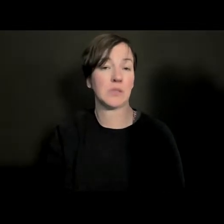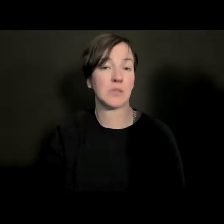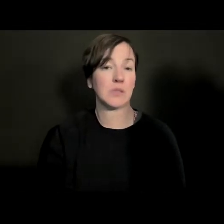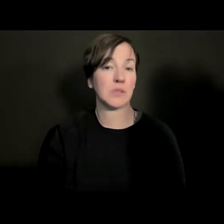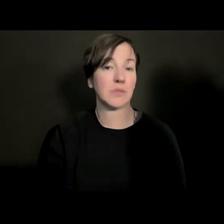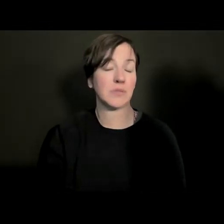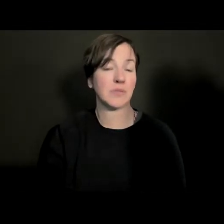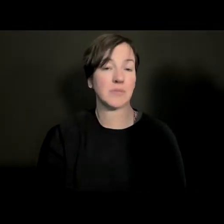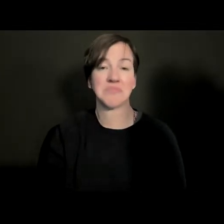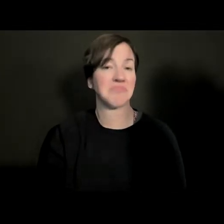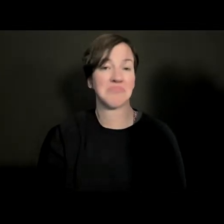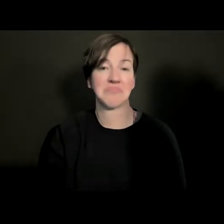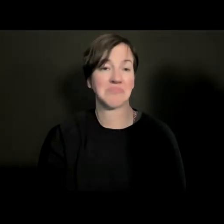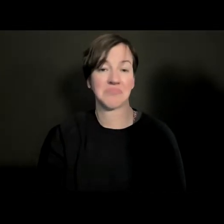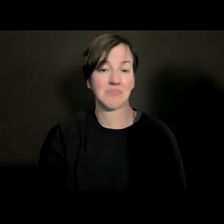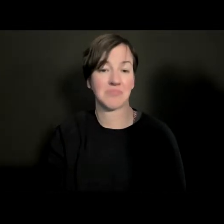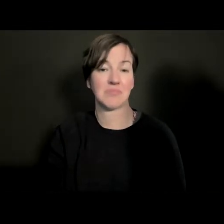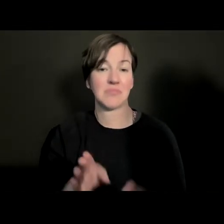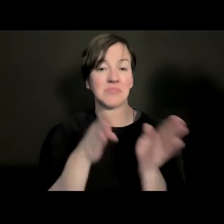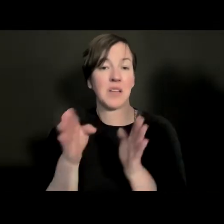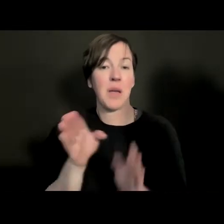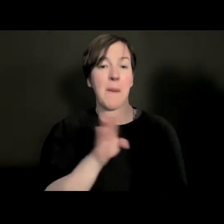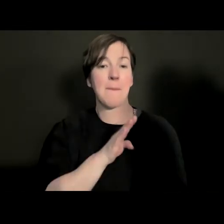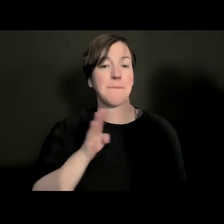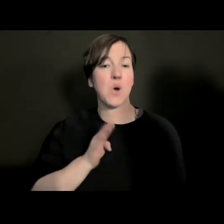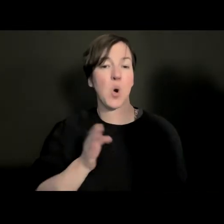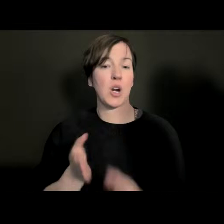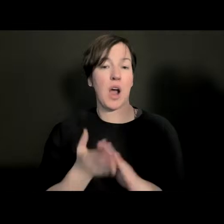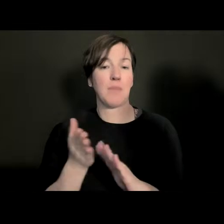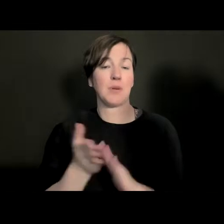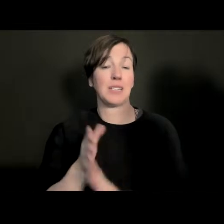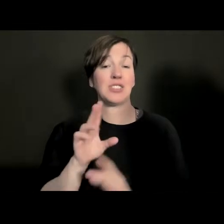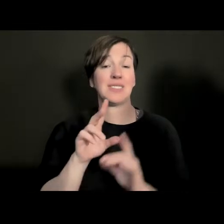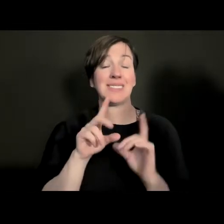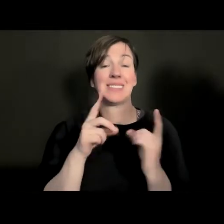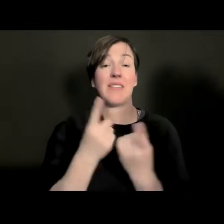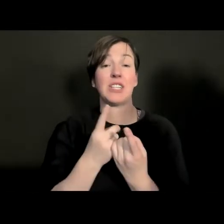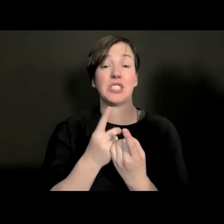No, we'll move on to board Okay. operations. Thank you. Division V,